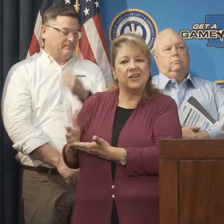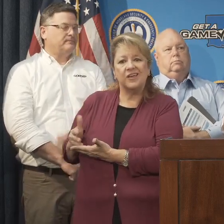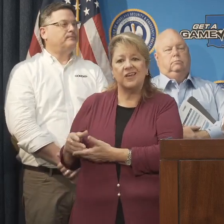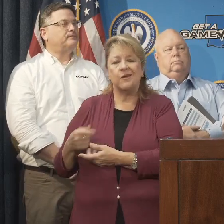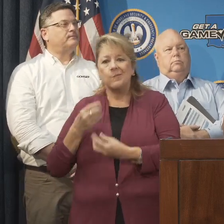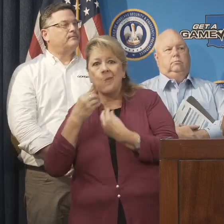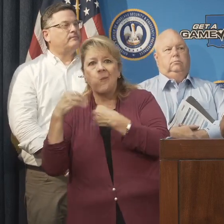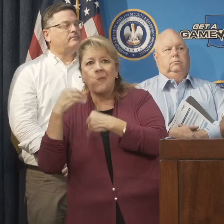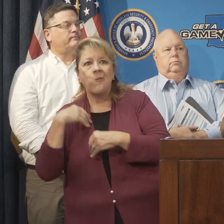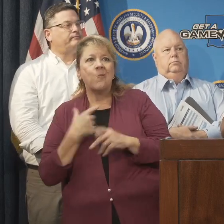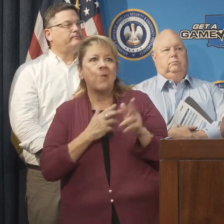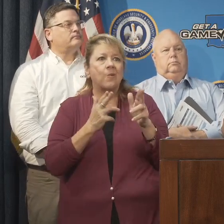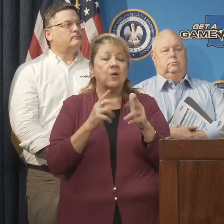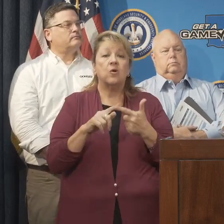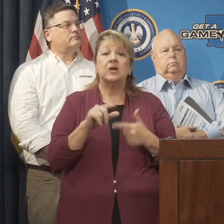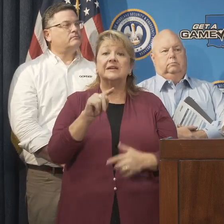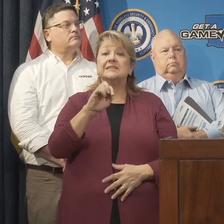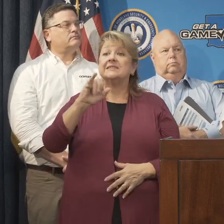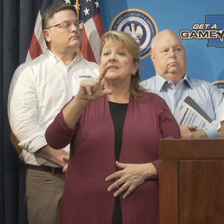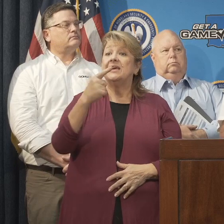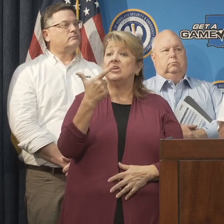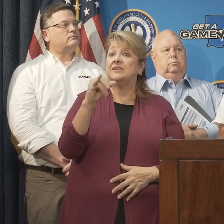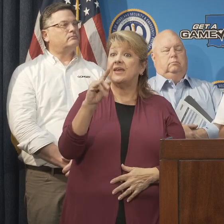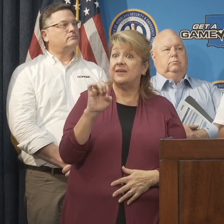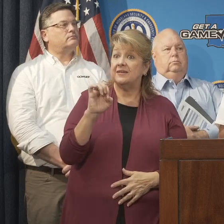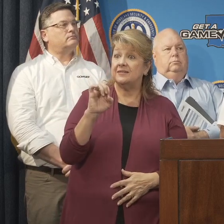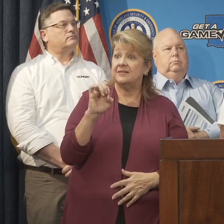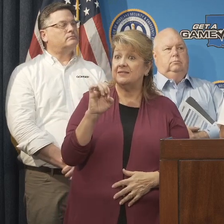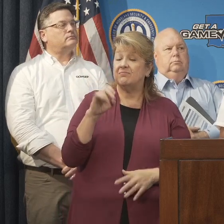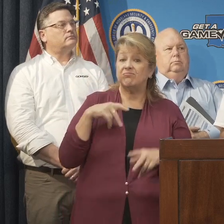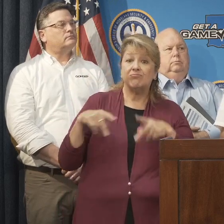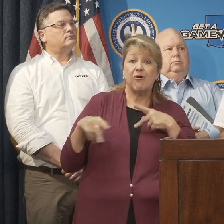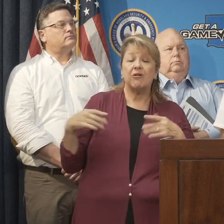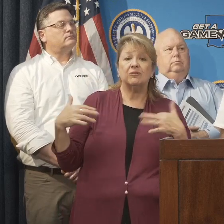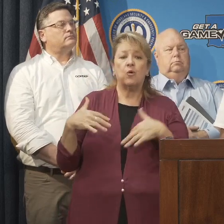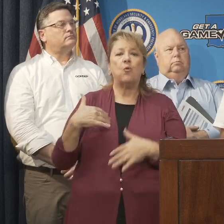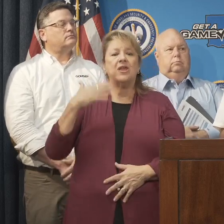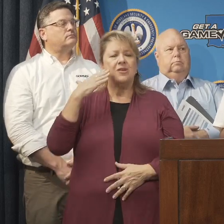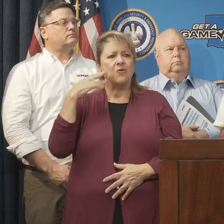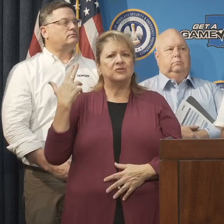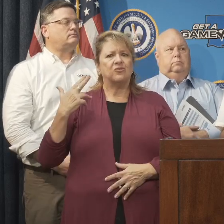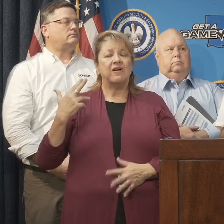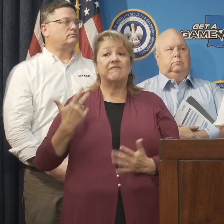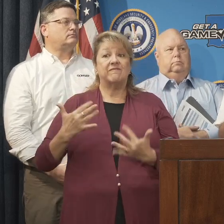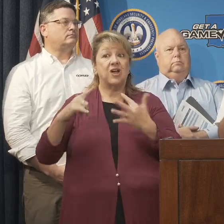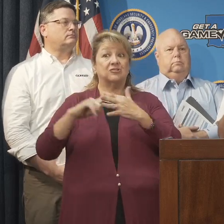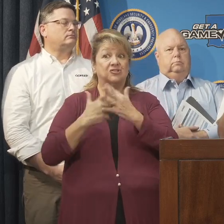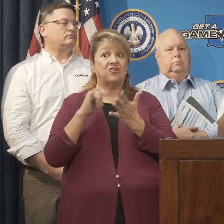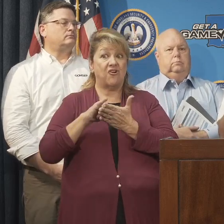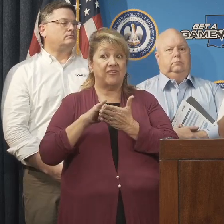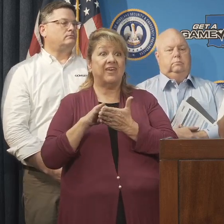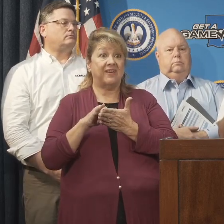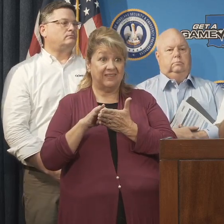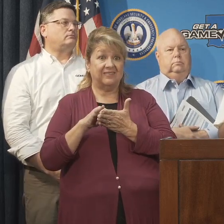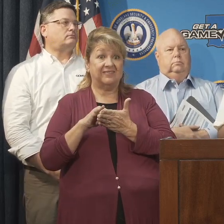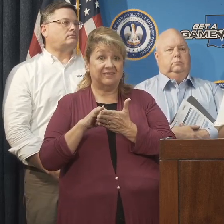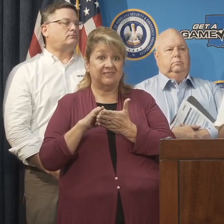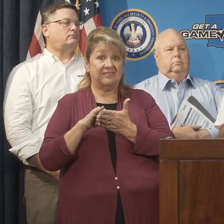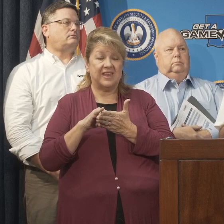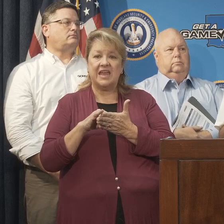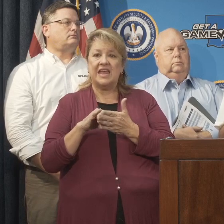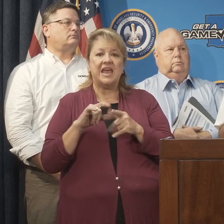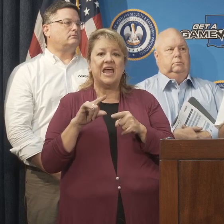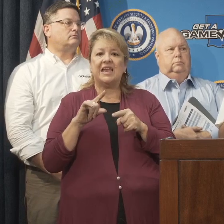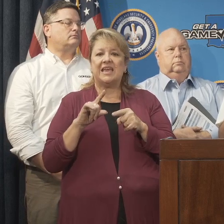associated with that, or a tailgate or whatever. We do know that historically a lot of fires start that way, and we just can't have